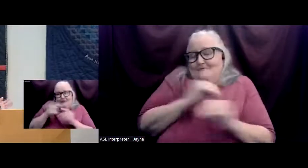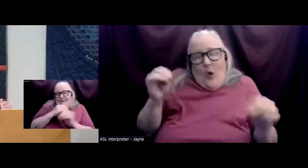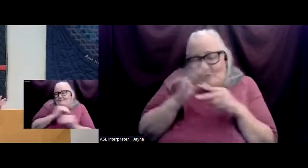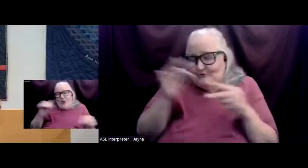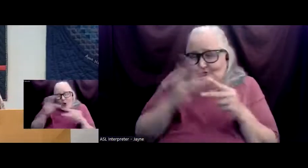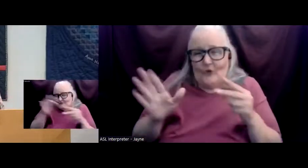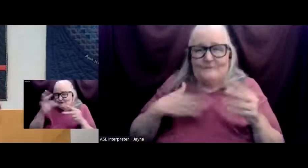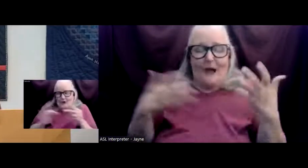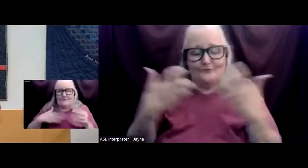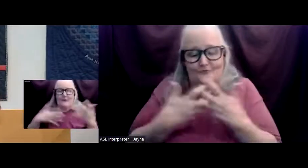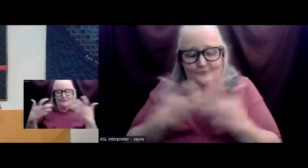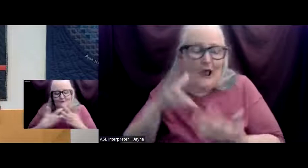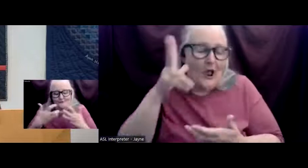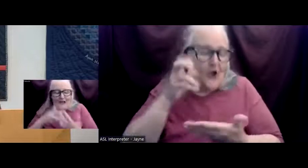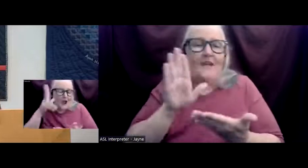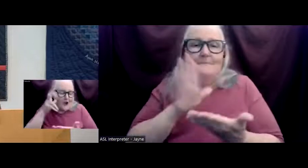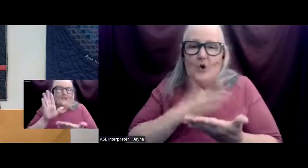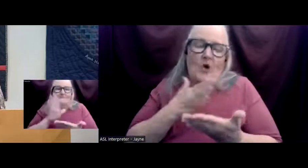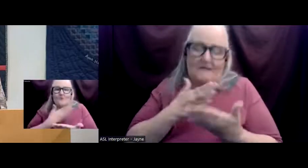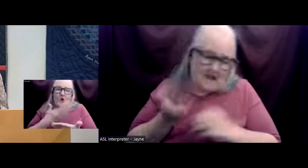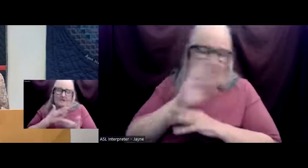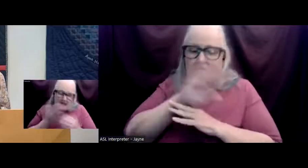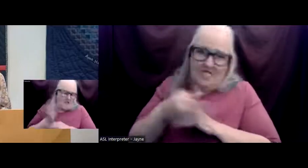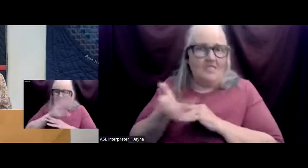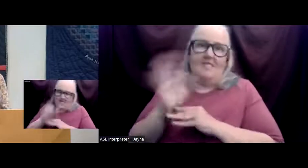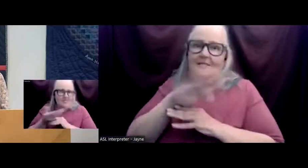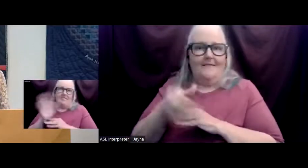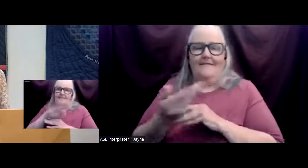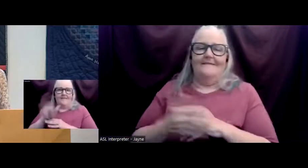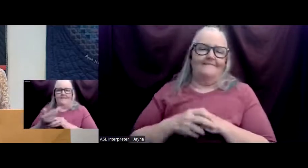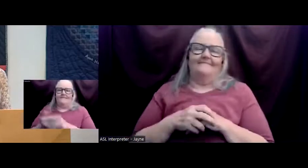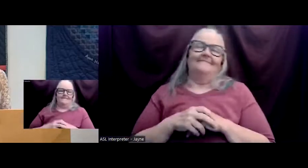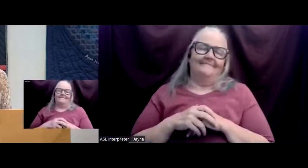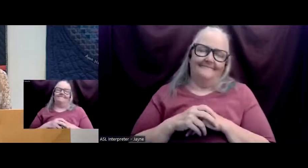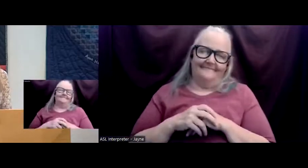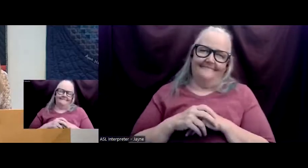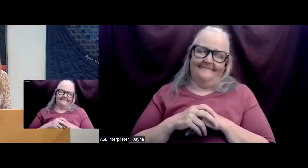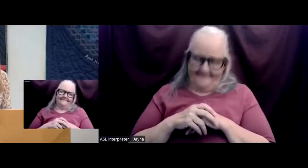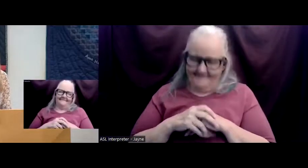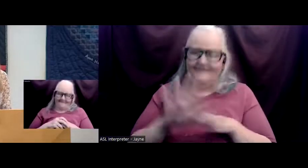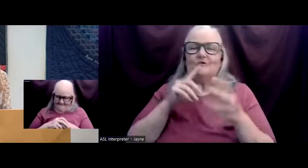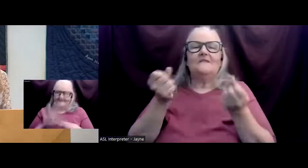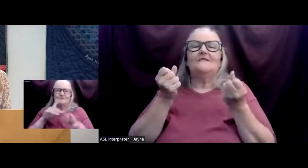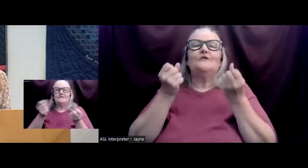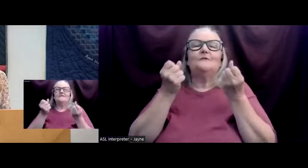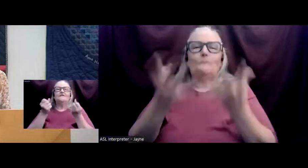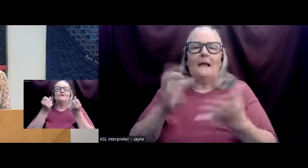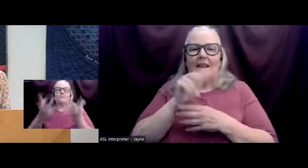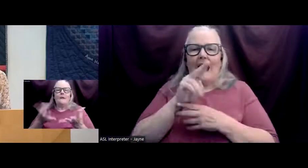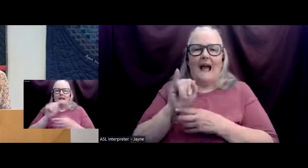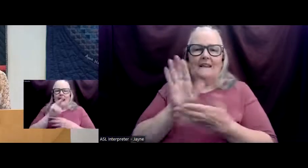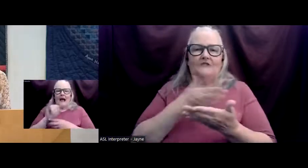heard this woman's music all the freaking time. There are so many Ani songs that would work